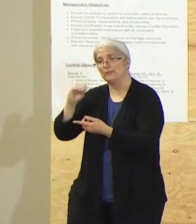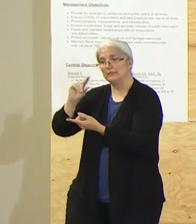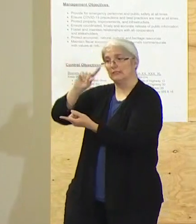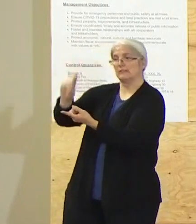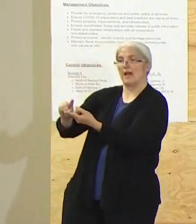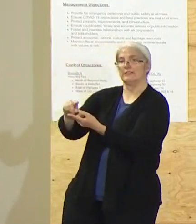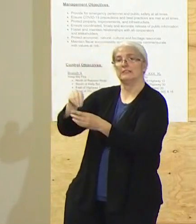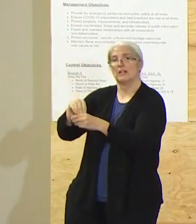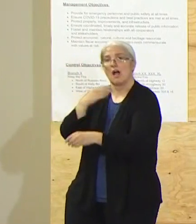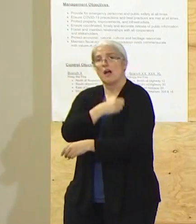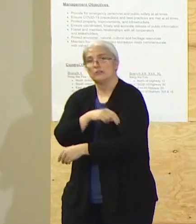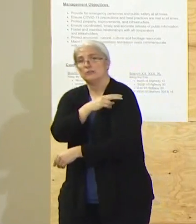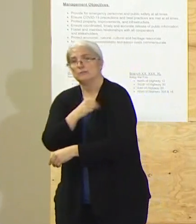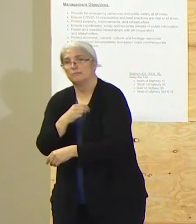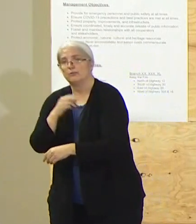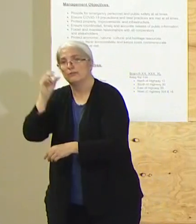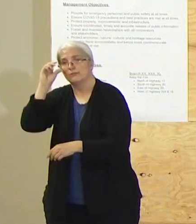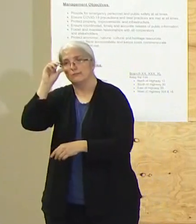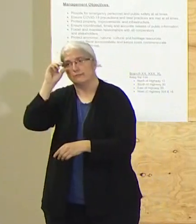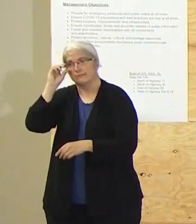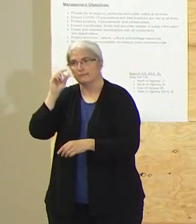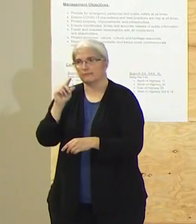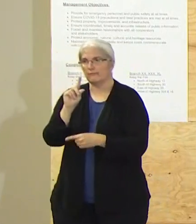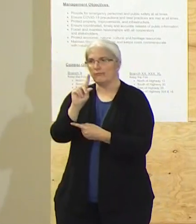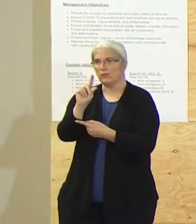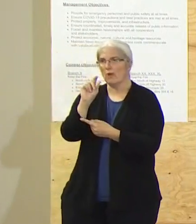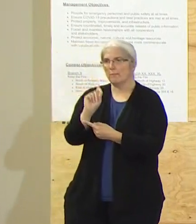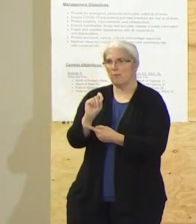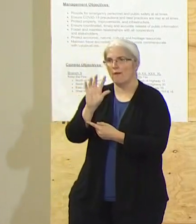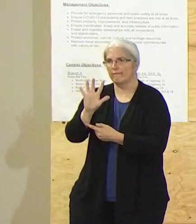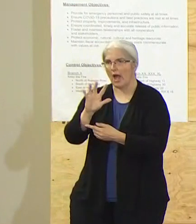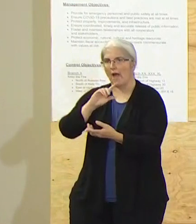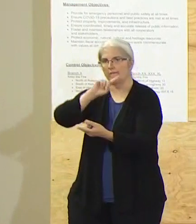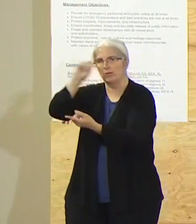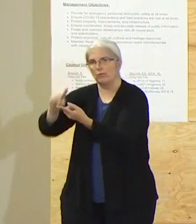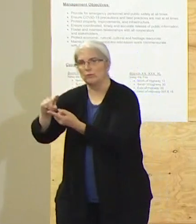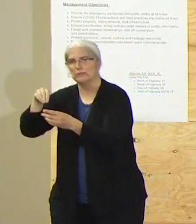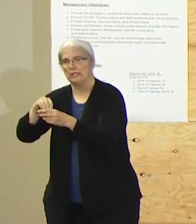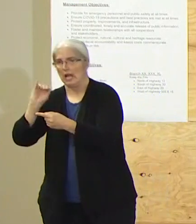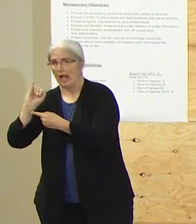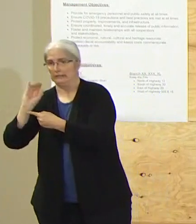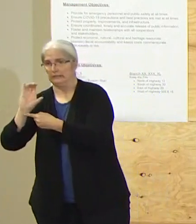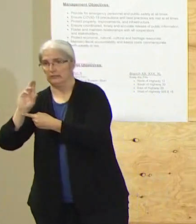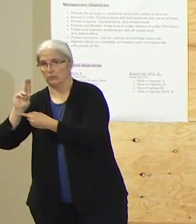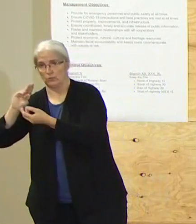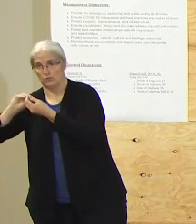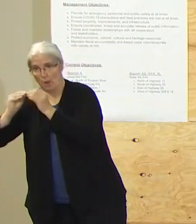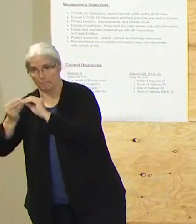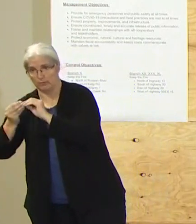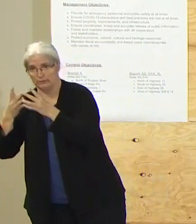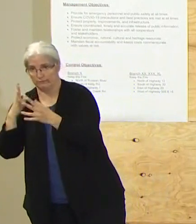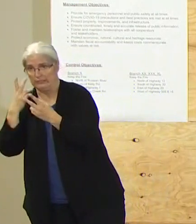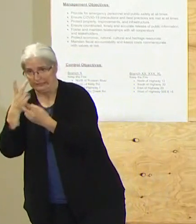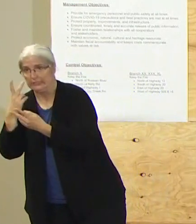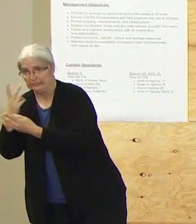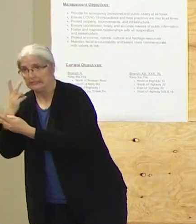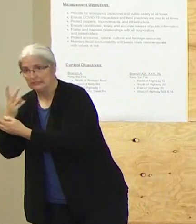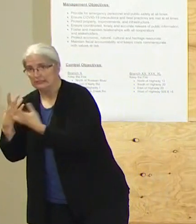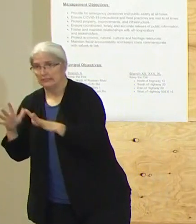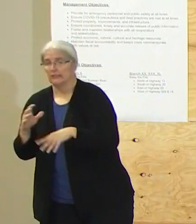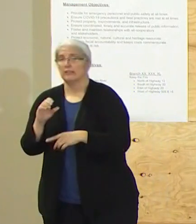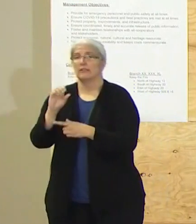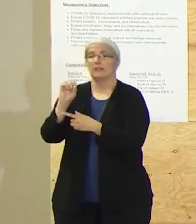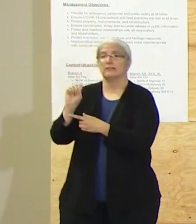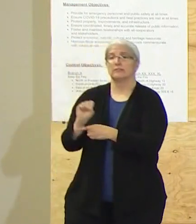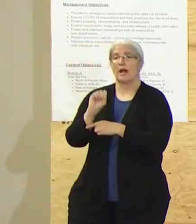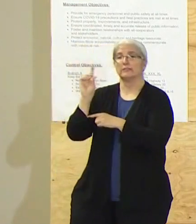admissions. So continuing to see good progress. I announced Placer County and San Diego counties are off the monitoring list in my press conference